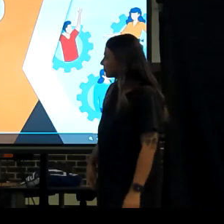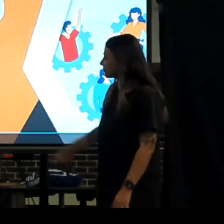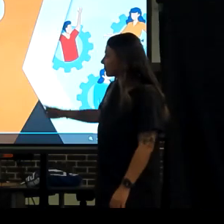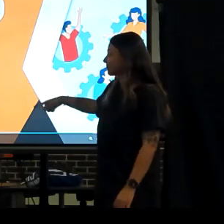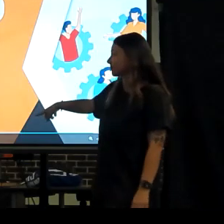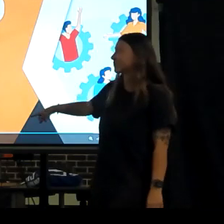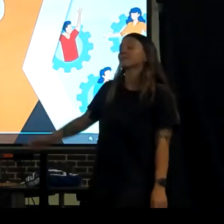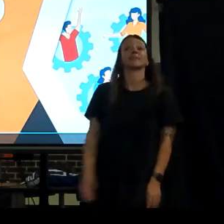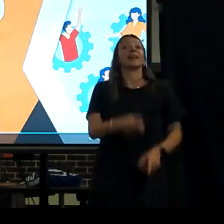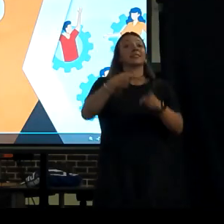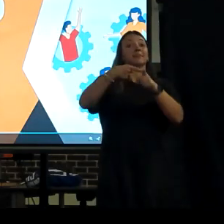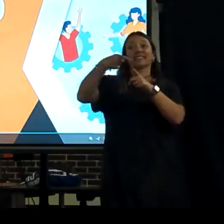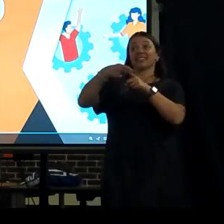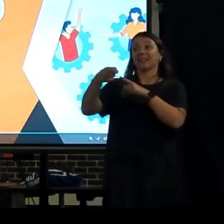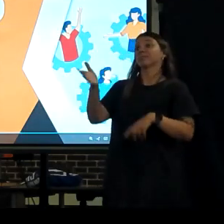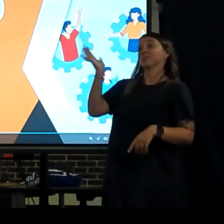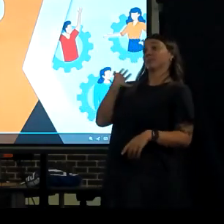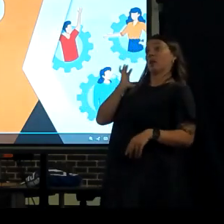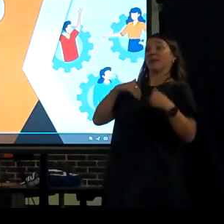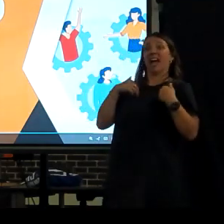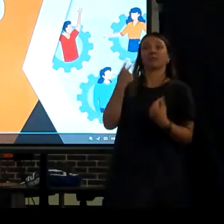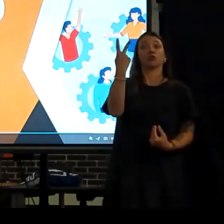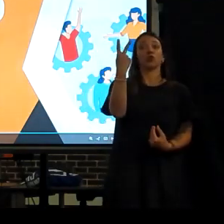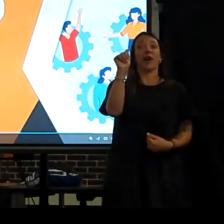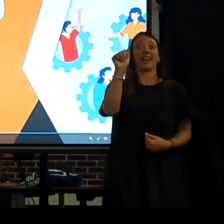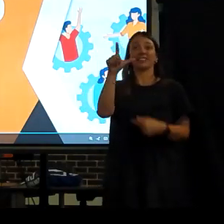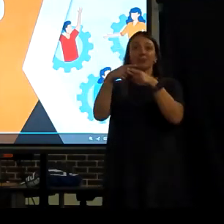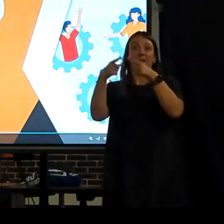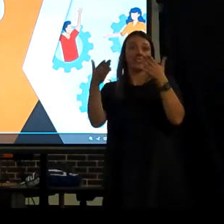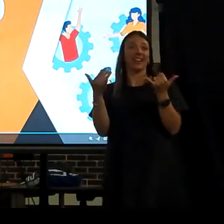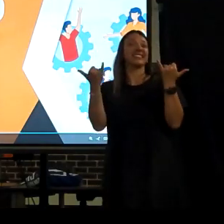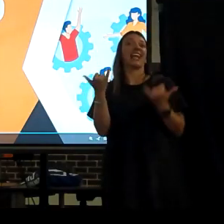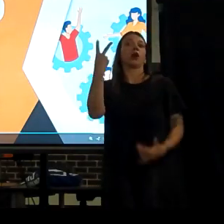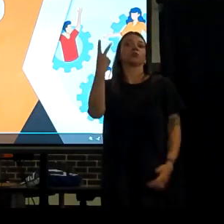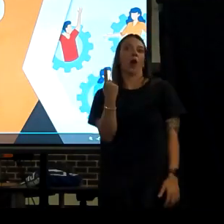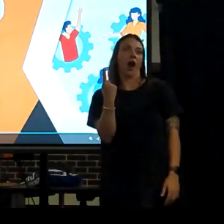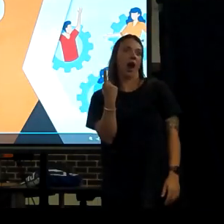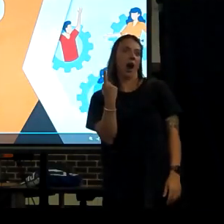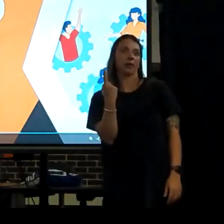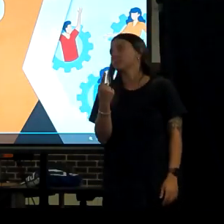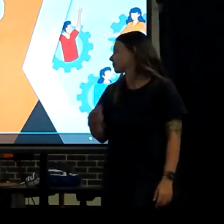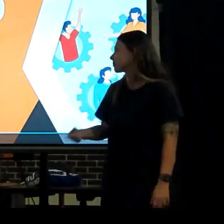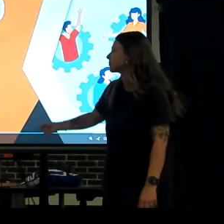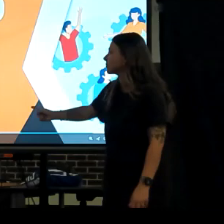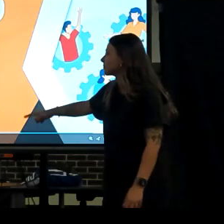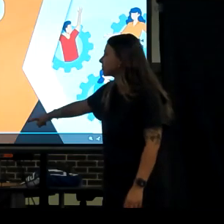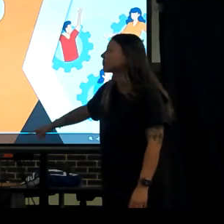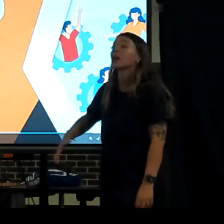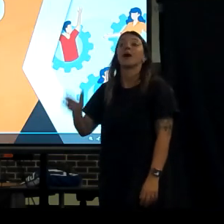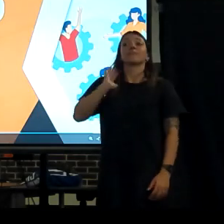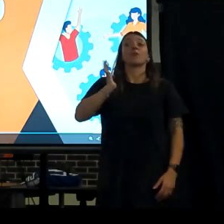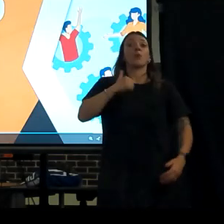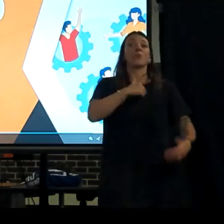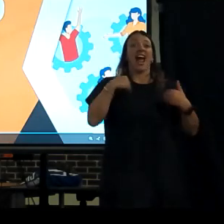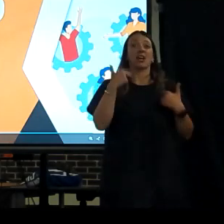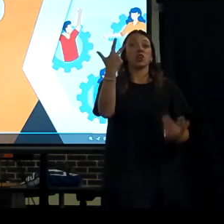her fantastic team, is also a part of this support system. And before we had 2 ASL specialists, now we're down to